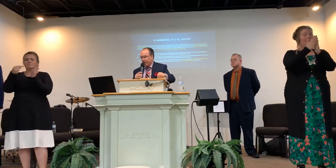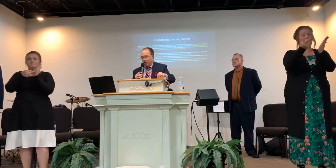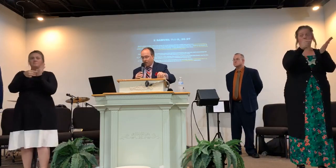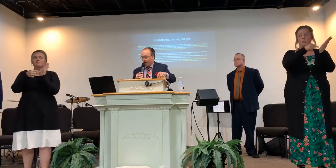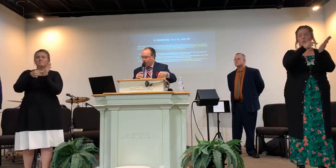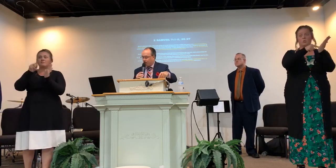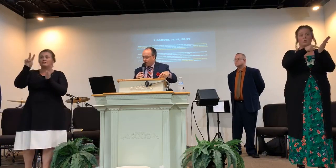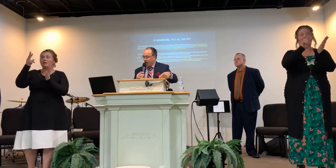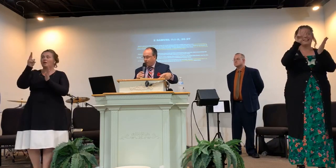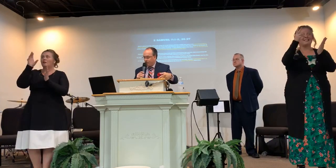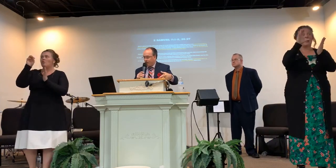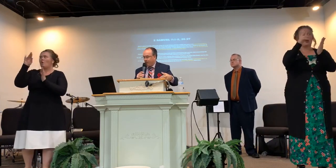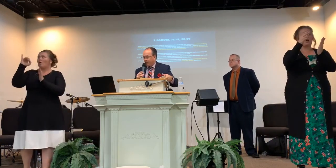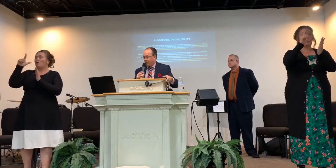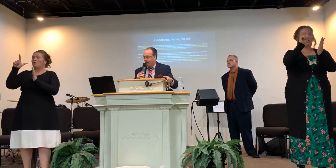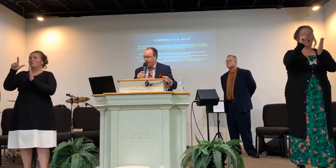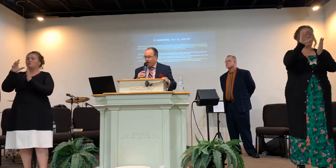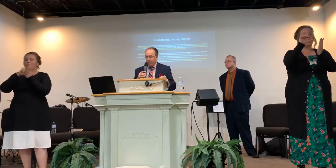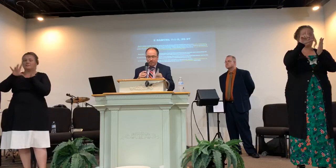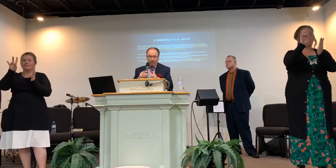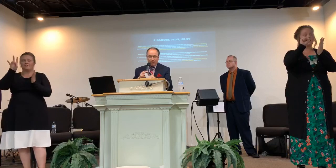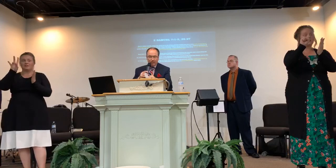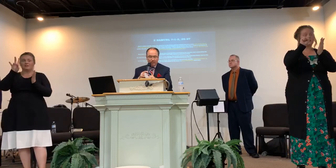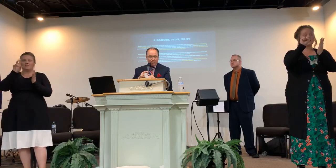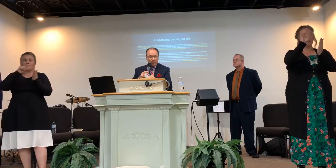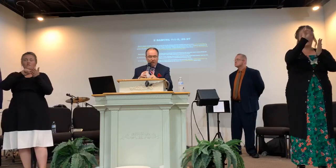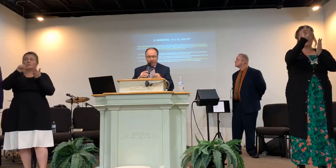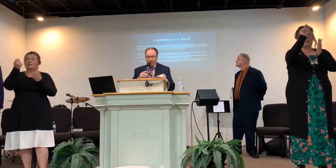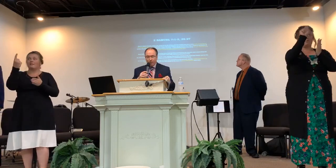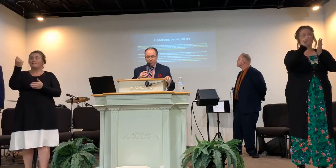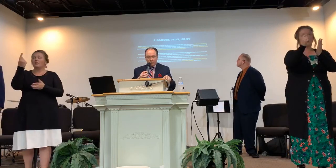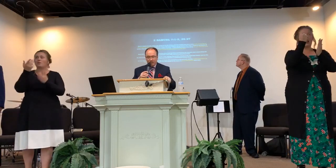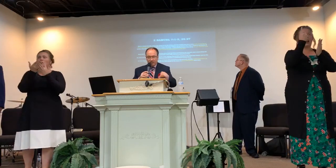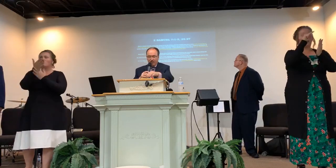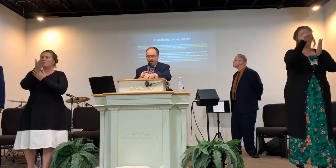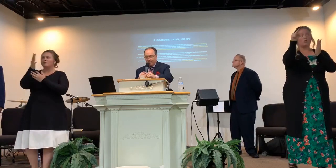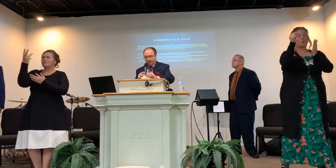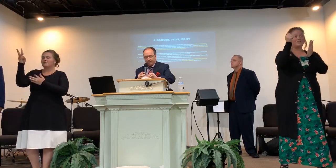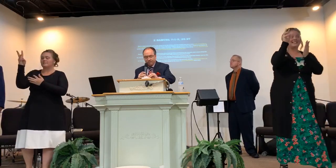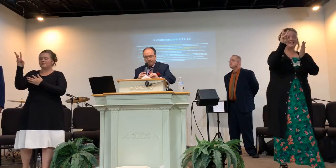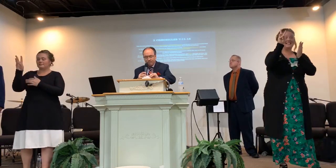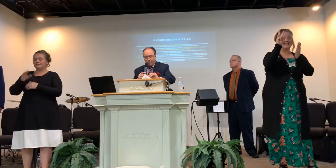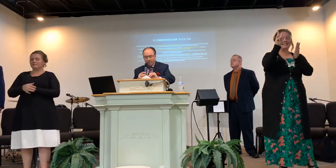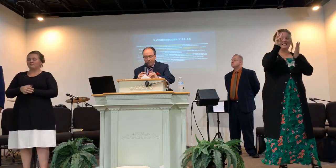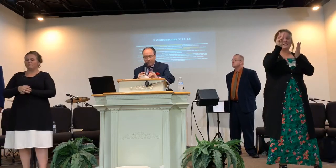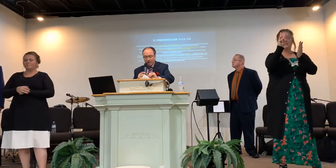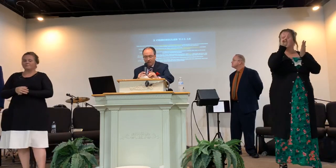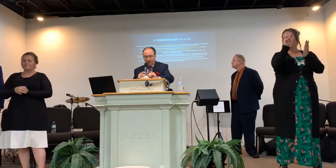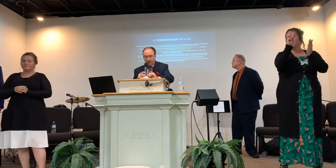to 2 Chronicles chapter 7, verse 11 through